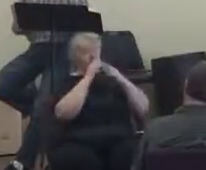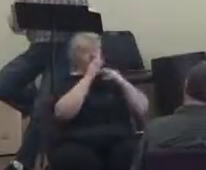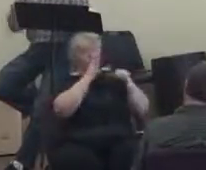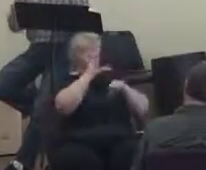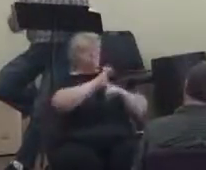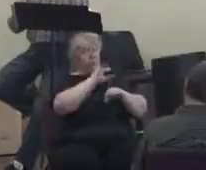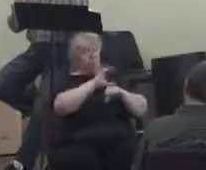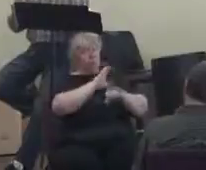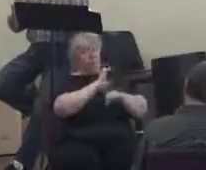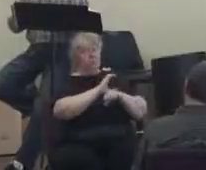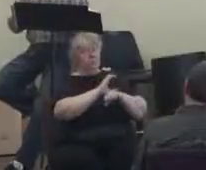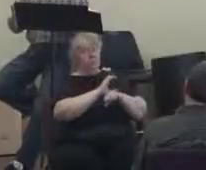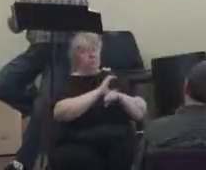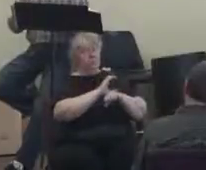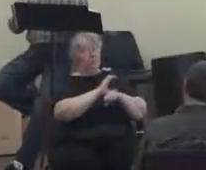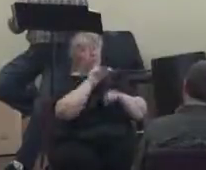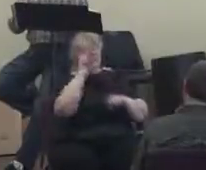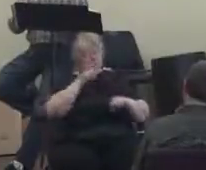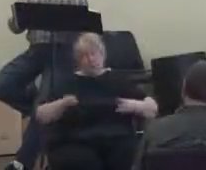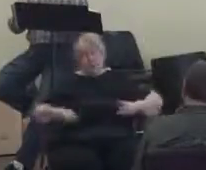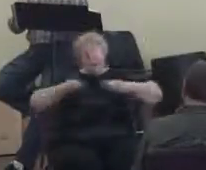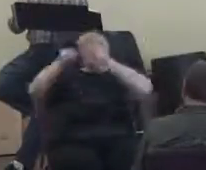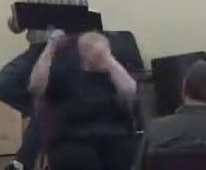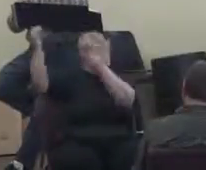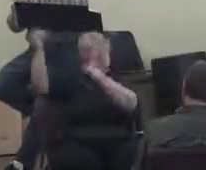feet. He paid the price.